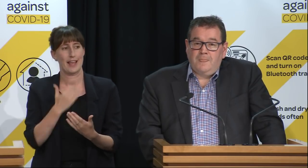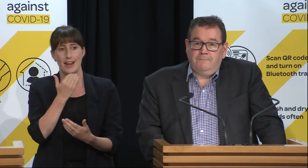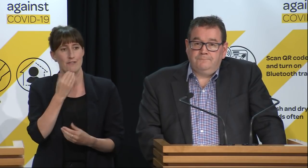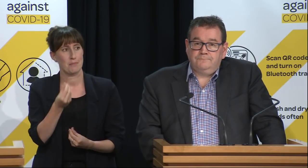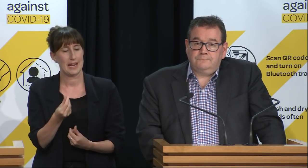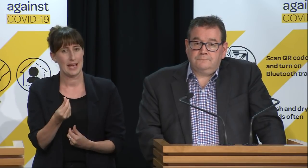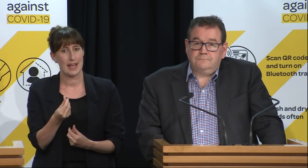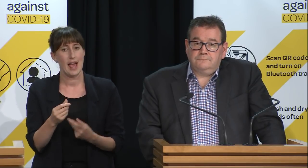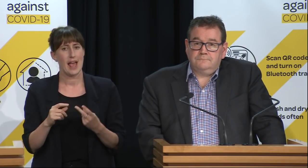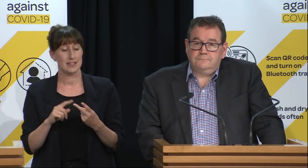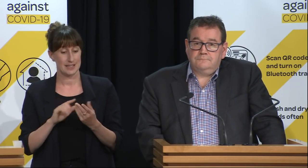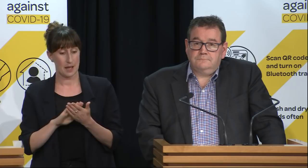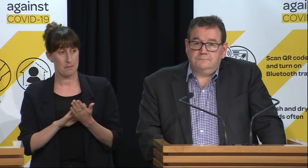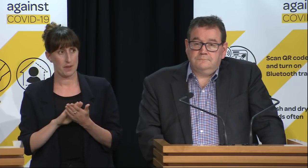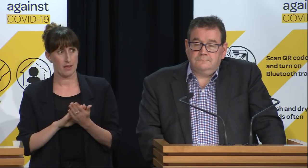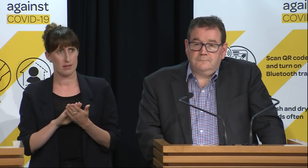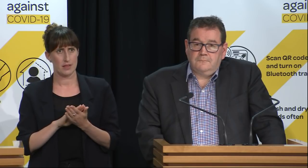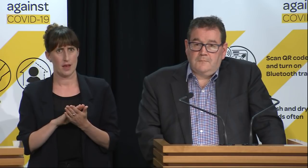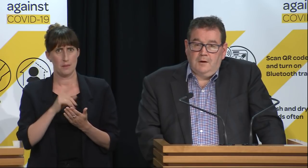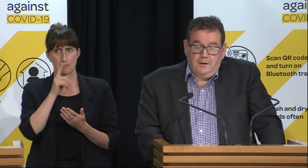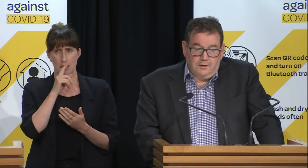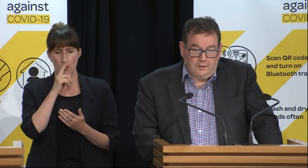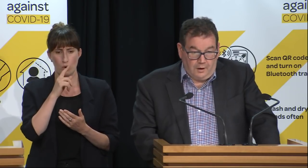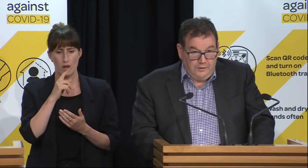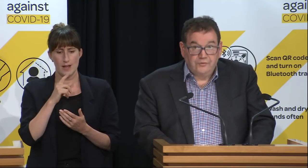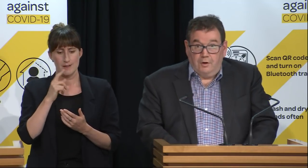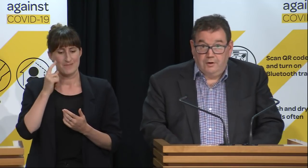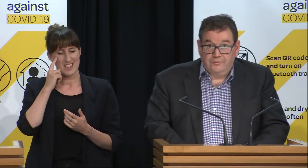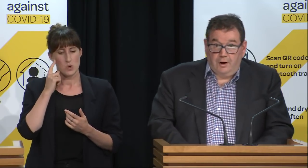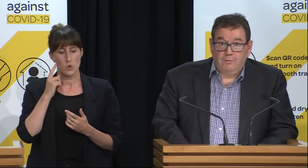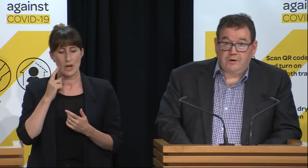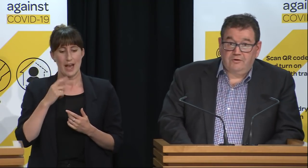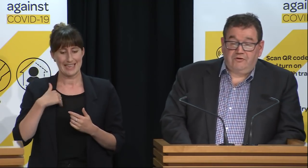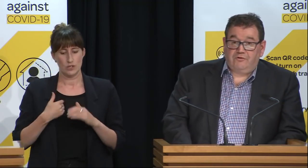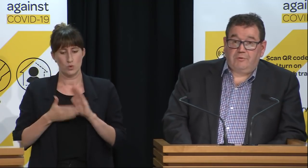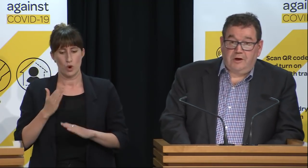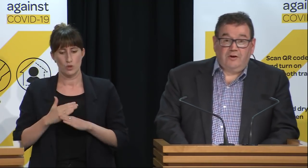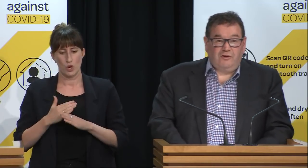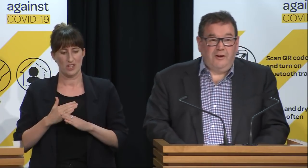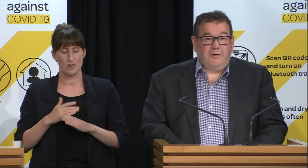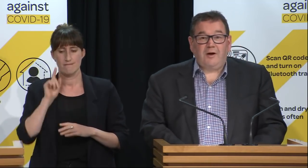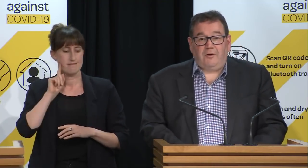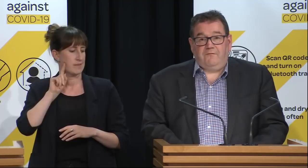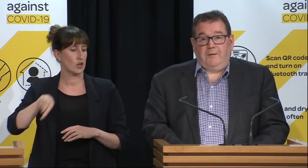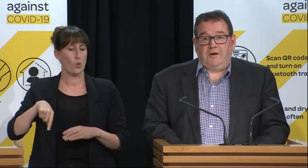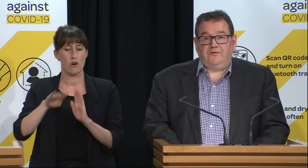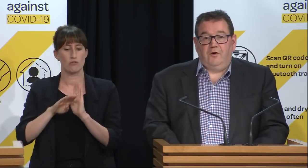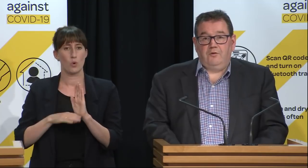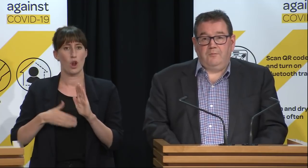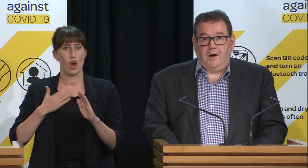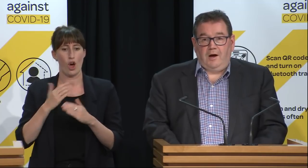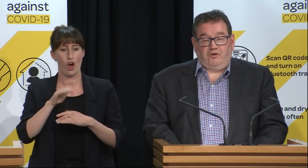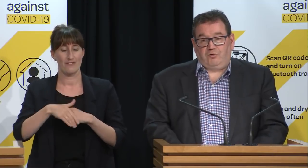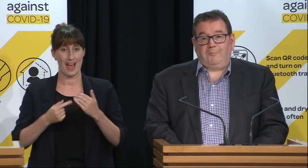that's affecting people's ability to stay at home and stay isolated? It's not, no. What it is a recognition that there are some families